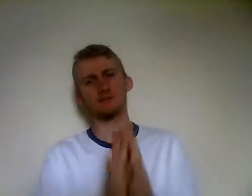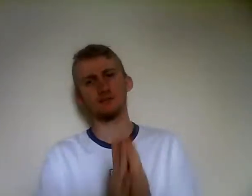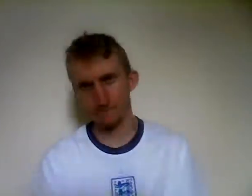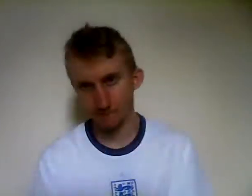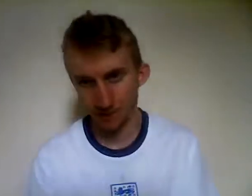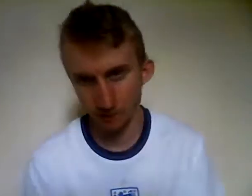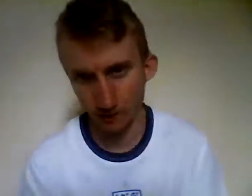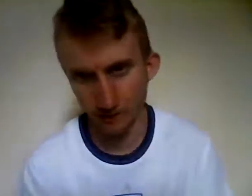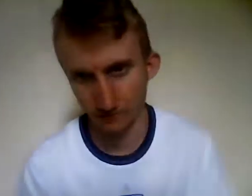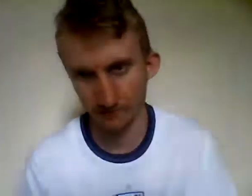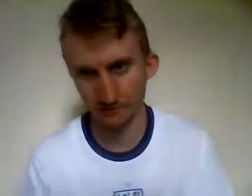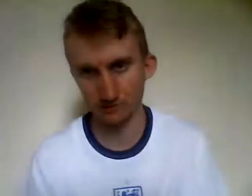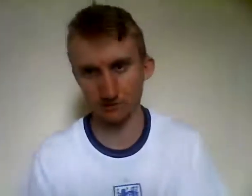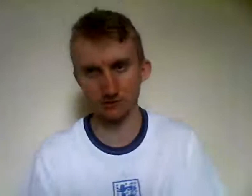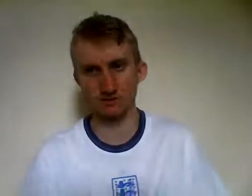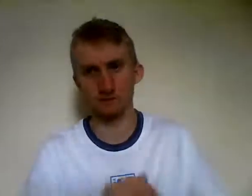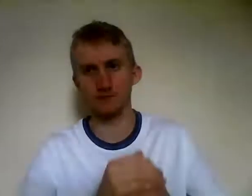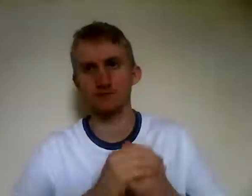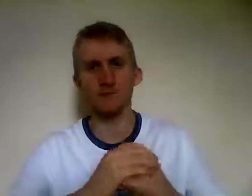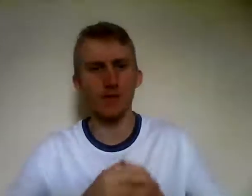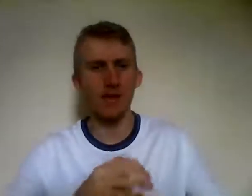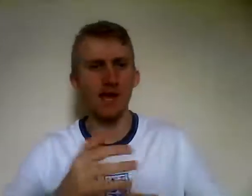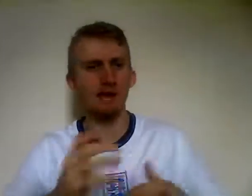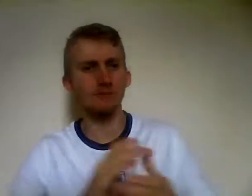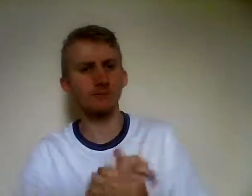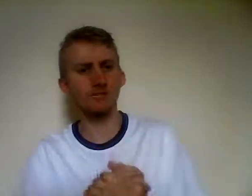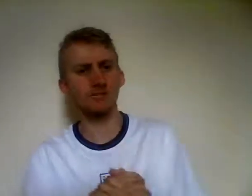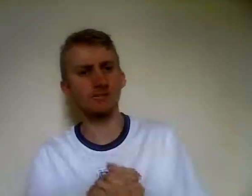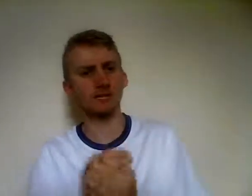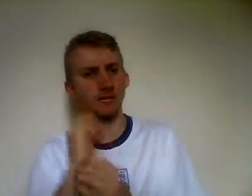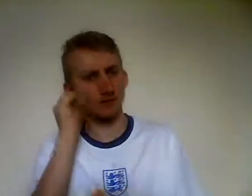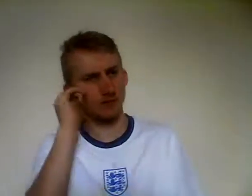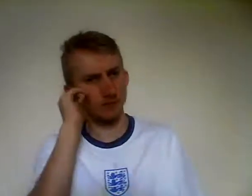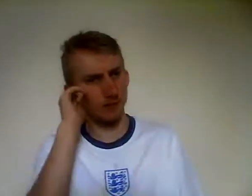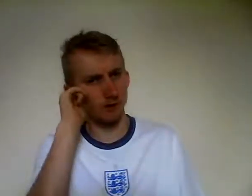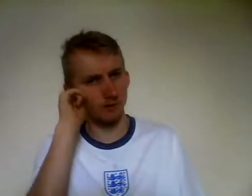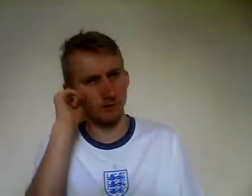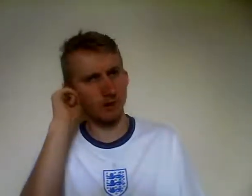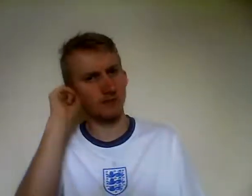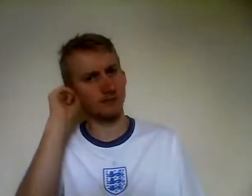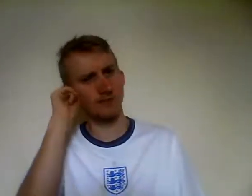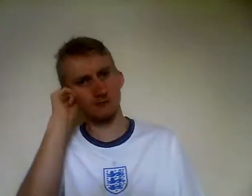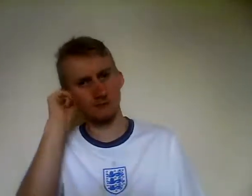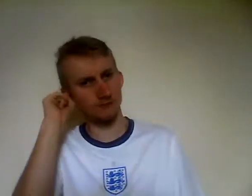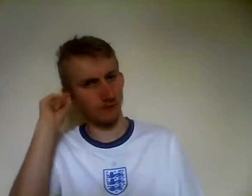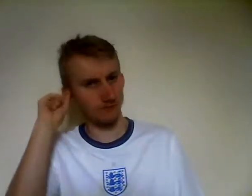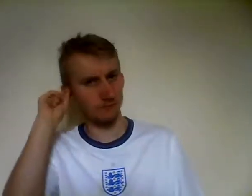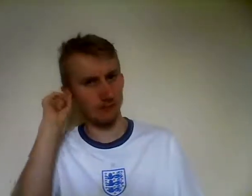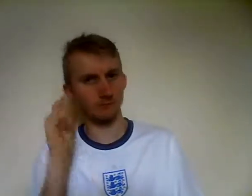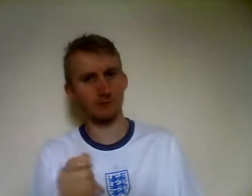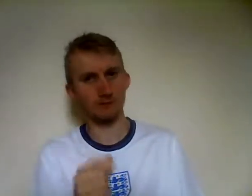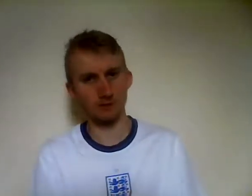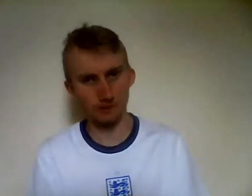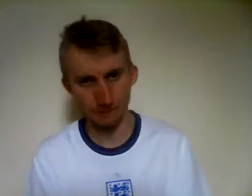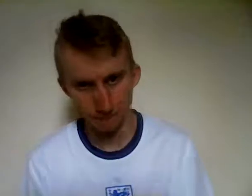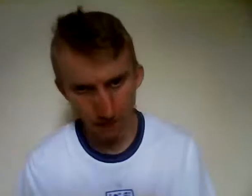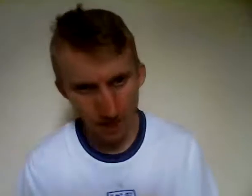HMRC, or HM Revenues and Customs, and the Majids claimed they were owed £700,000 by the club.